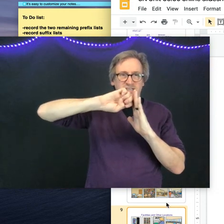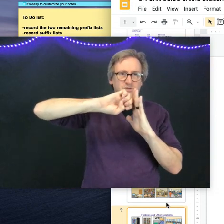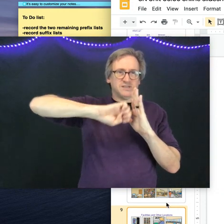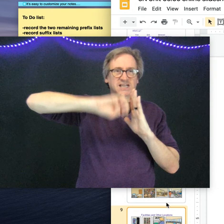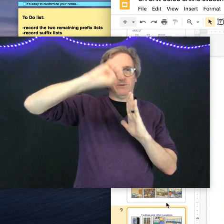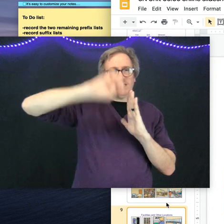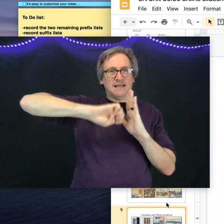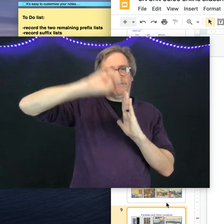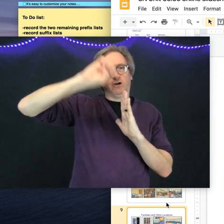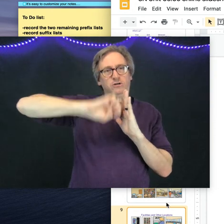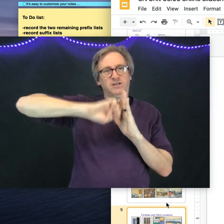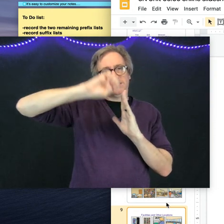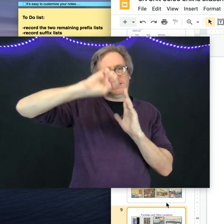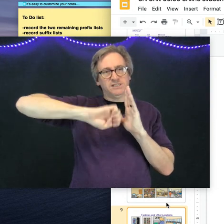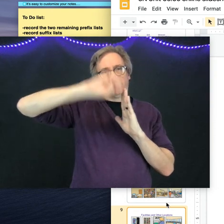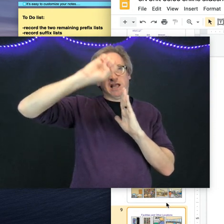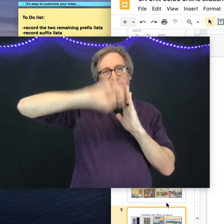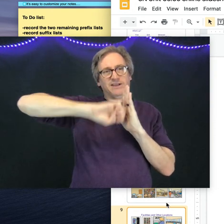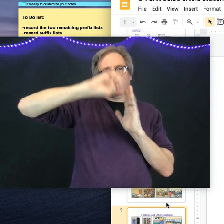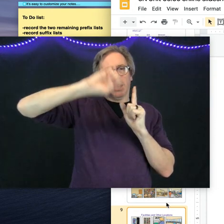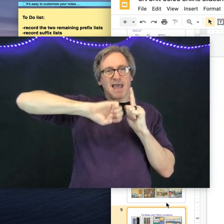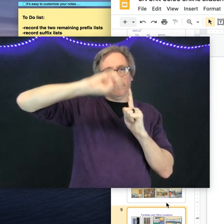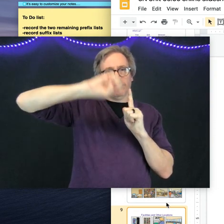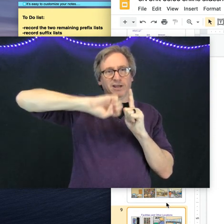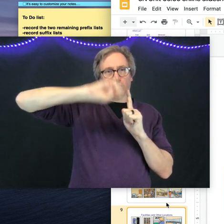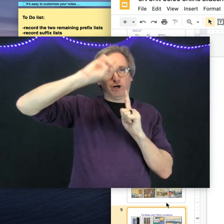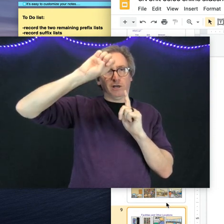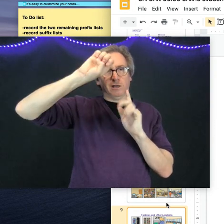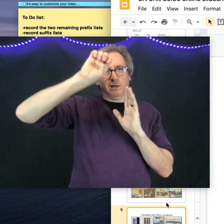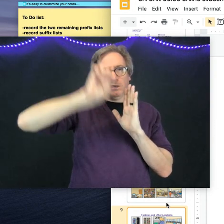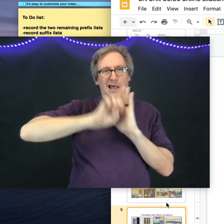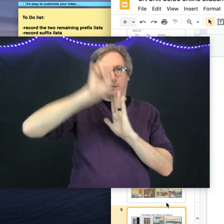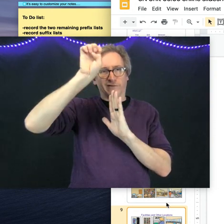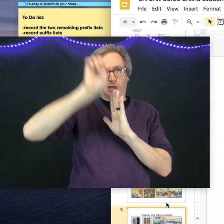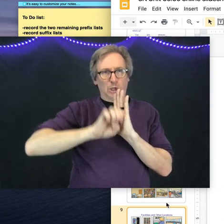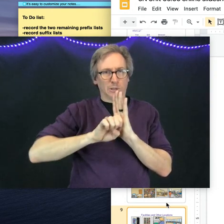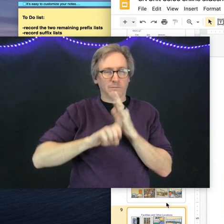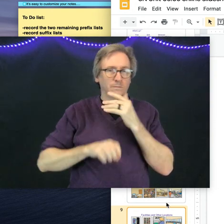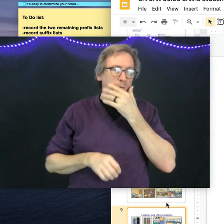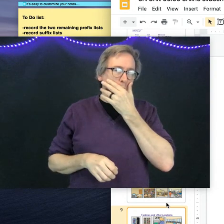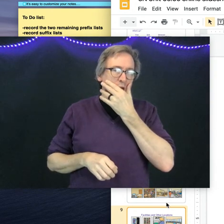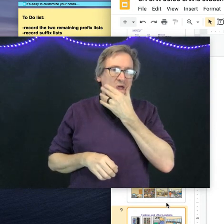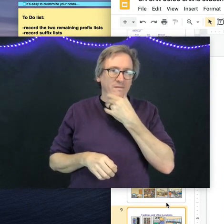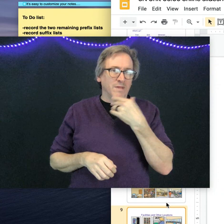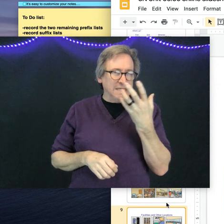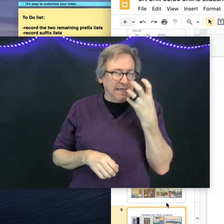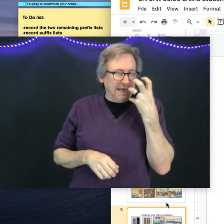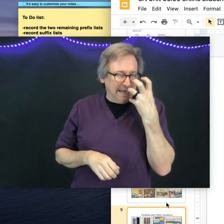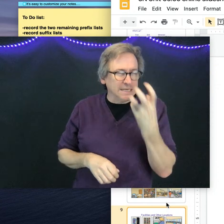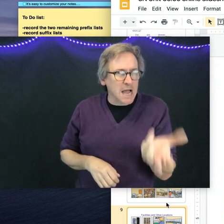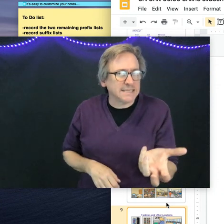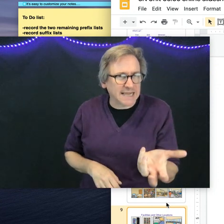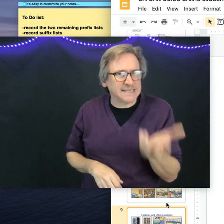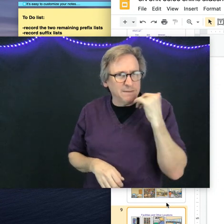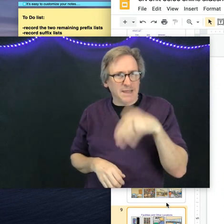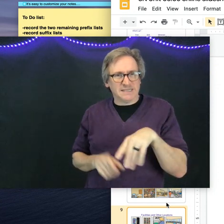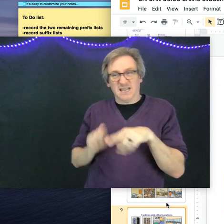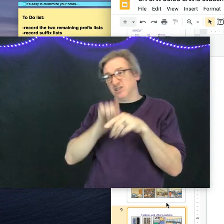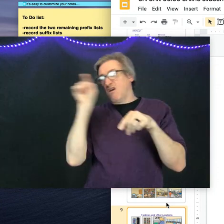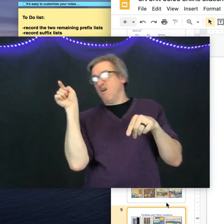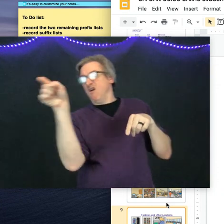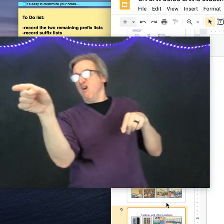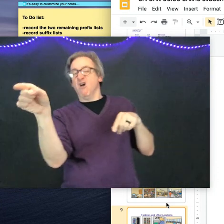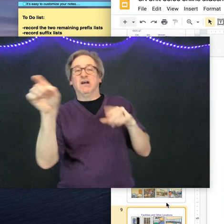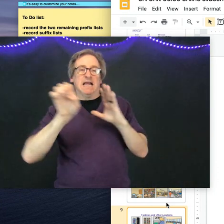Sometimes you'll see it sort of sideways, elevator, because it's easier. Elevator, elevator, elevator. In context, it makes